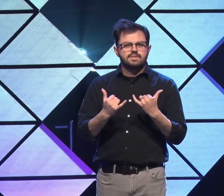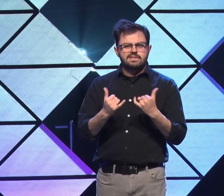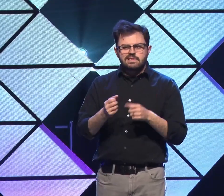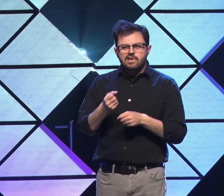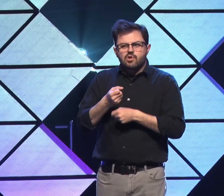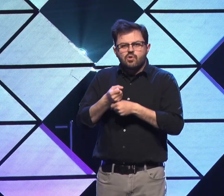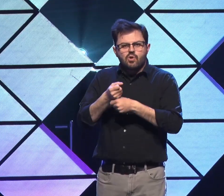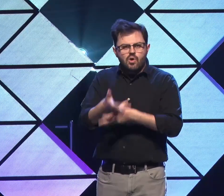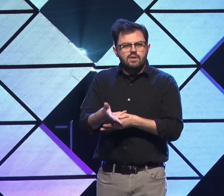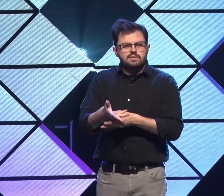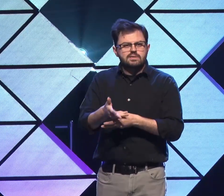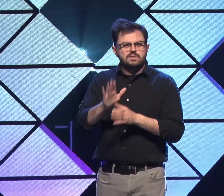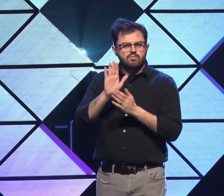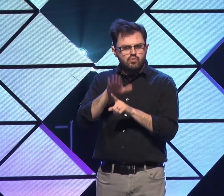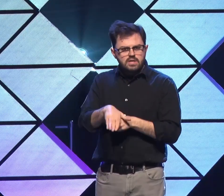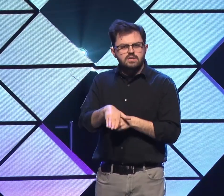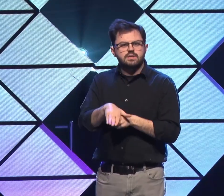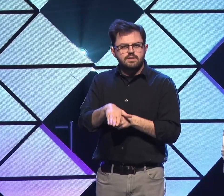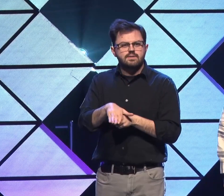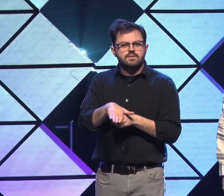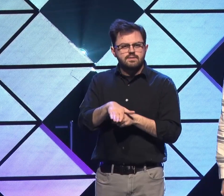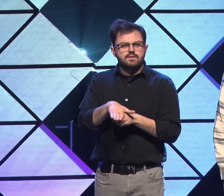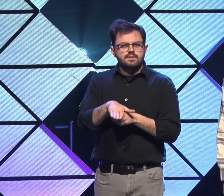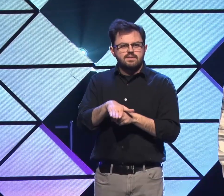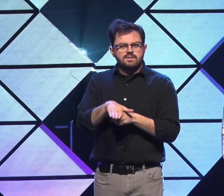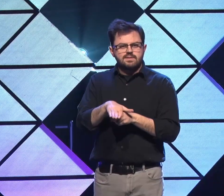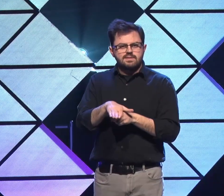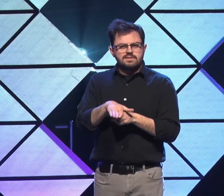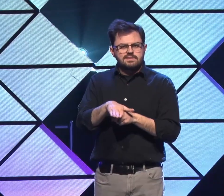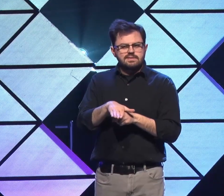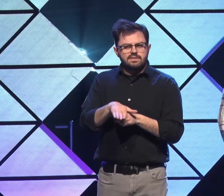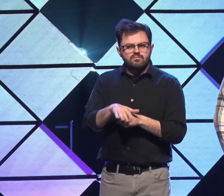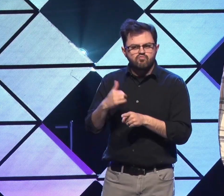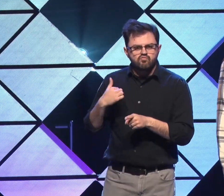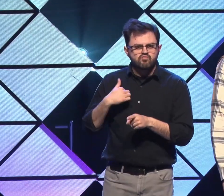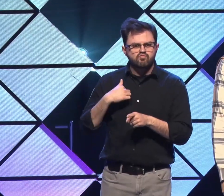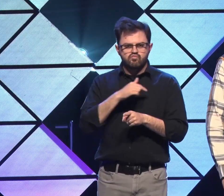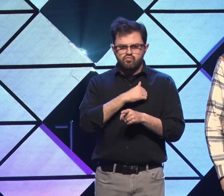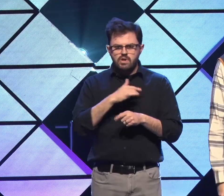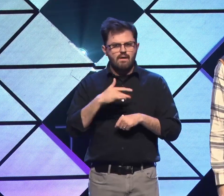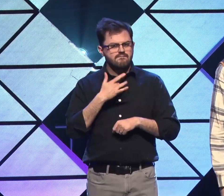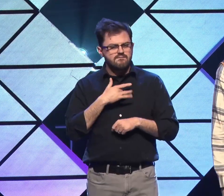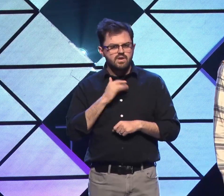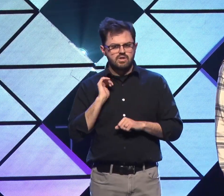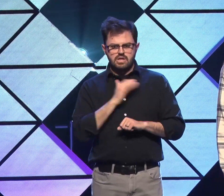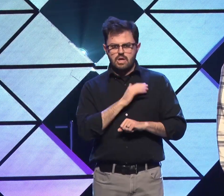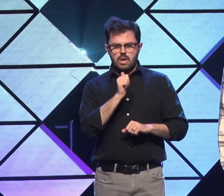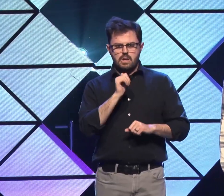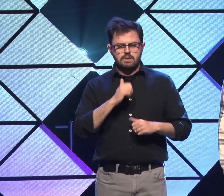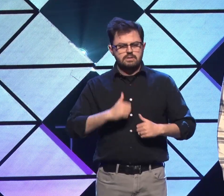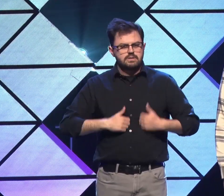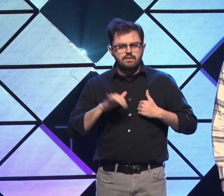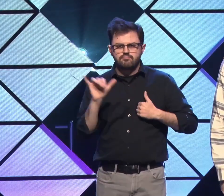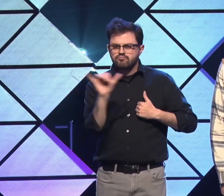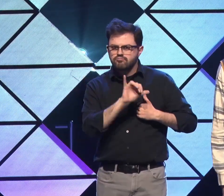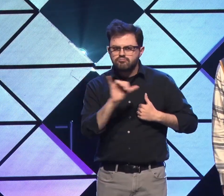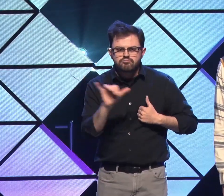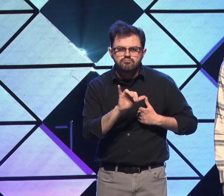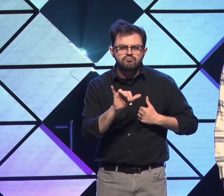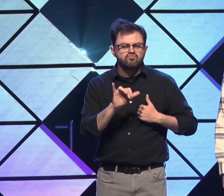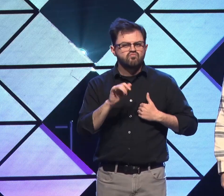oppression. And it is the temptation of your life and my life too. We ought not to think that we're beyond power